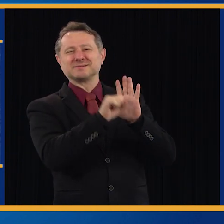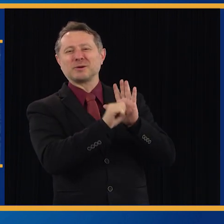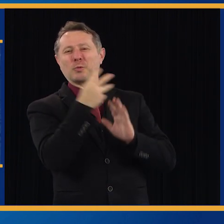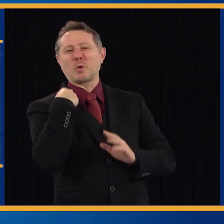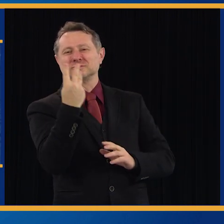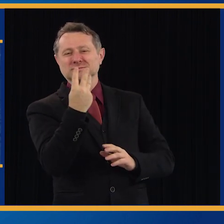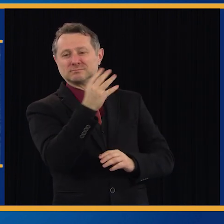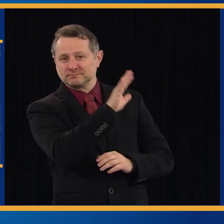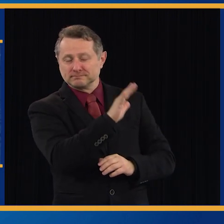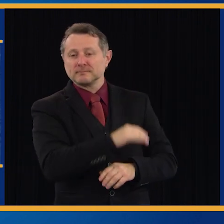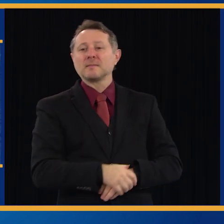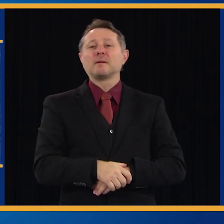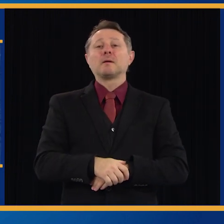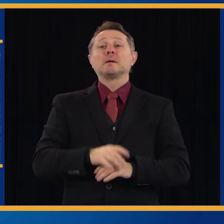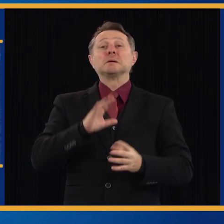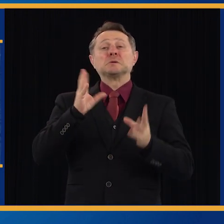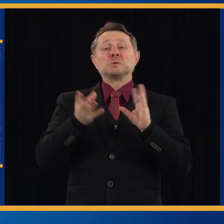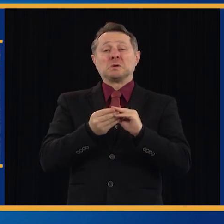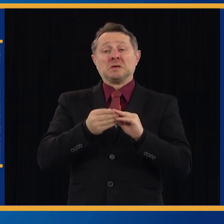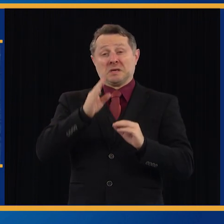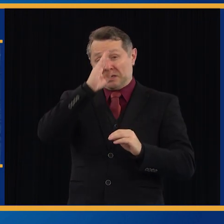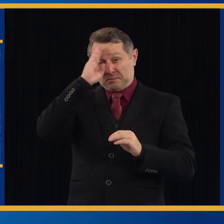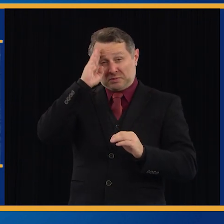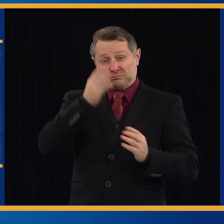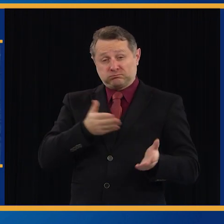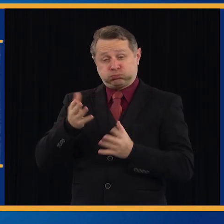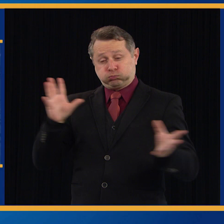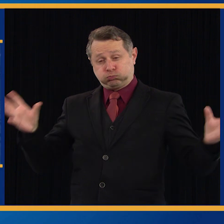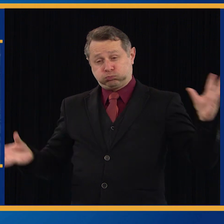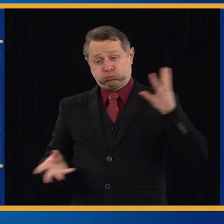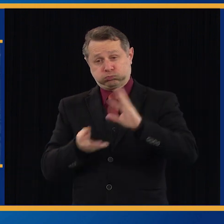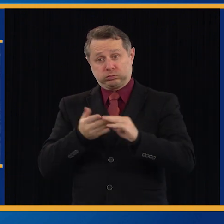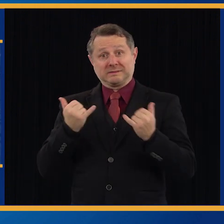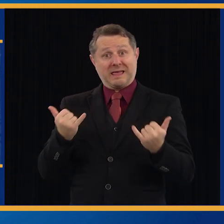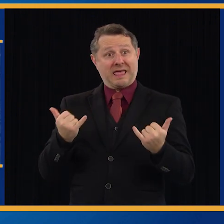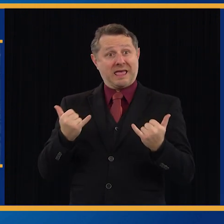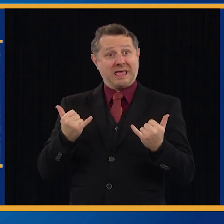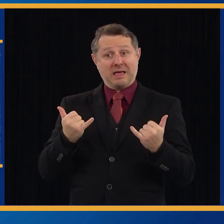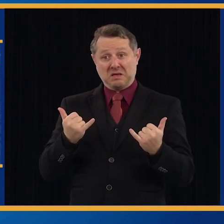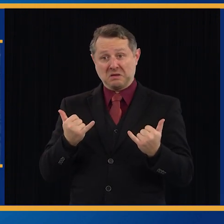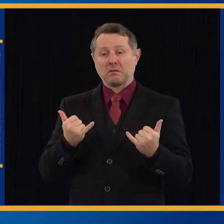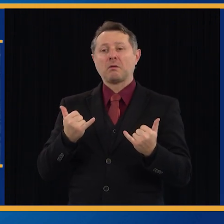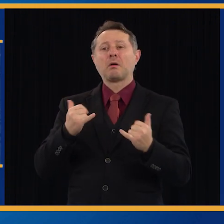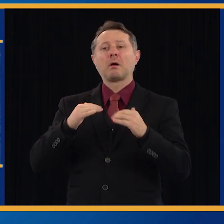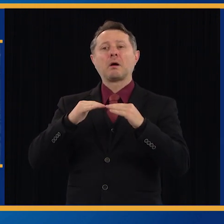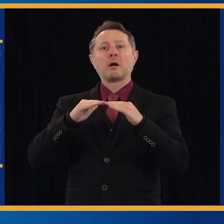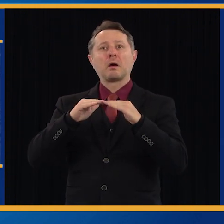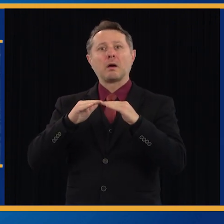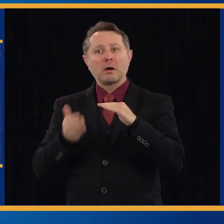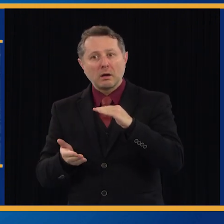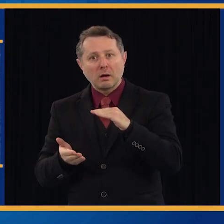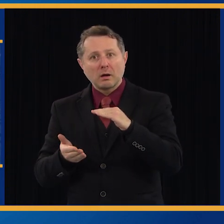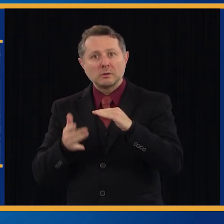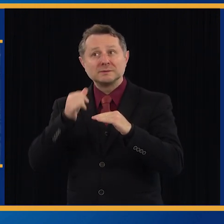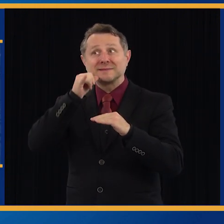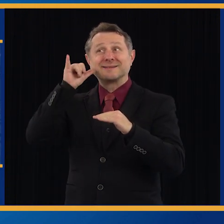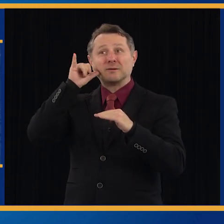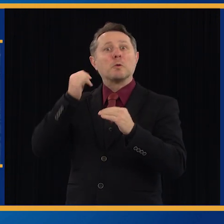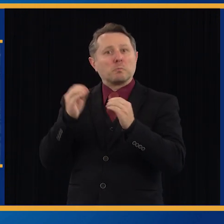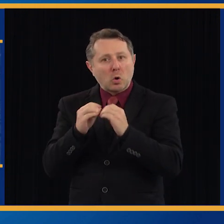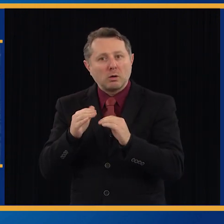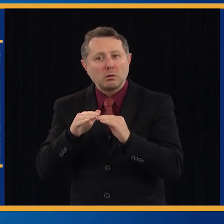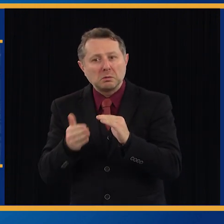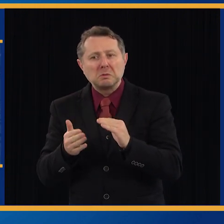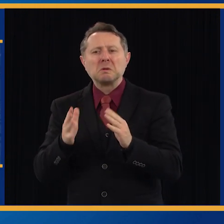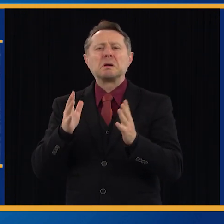the hospitalization numbers for today. Tick down from yesterday, but a slight tick,